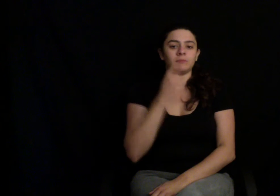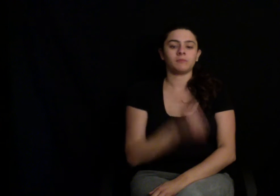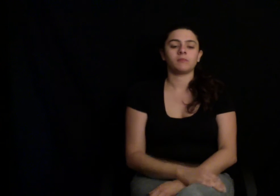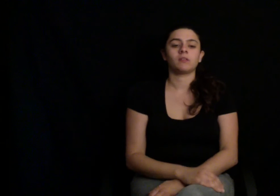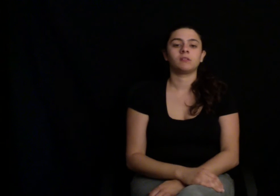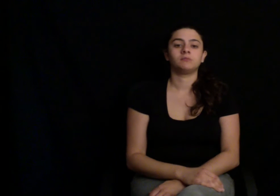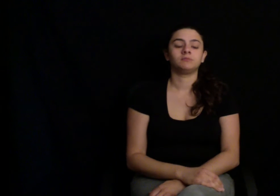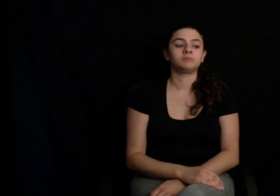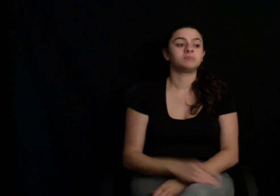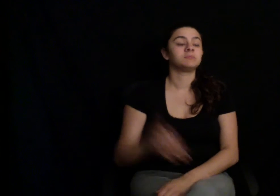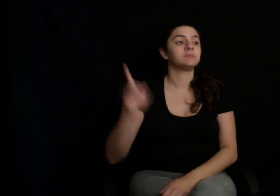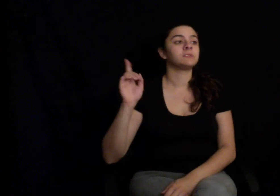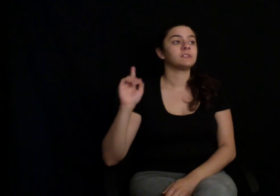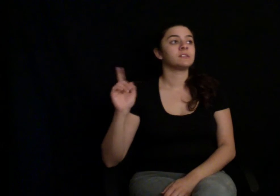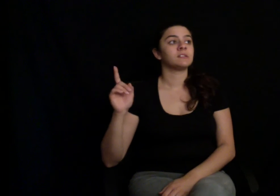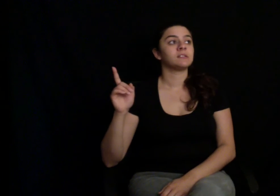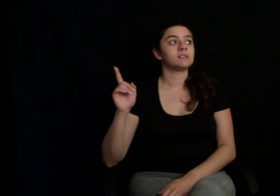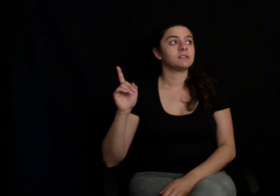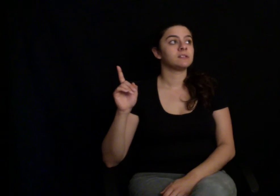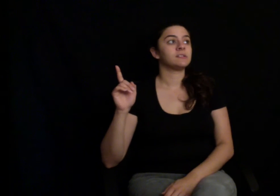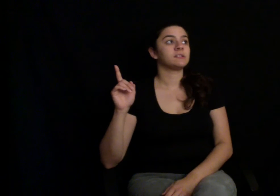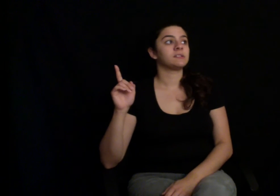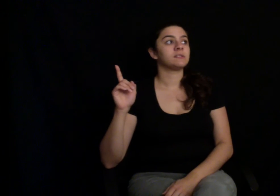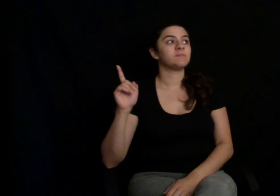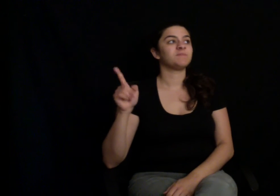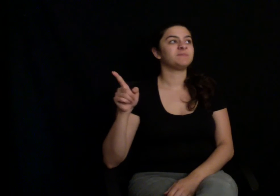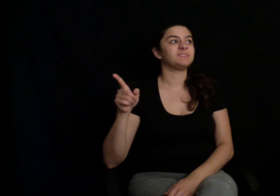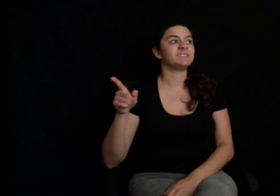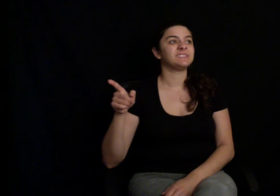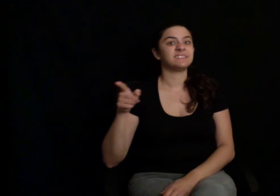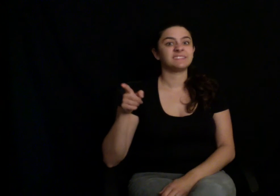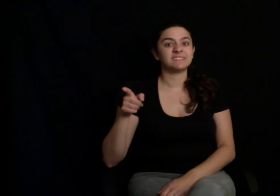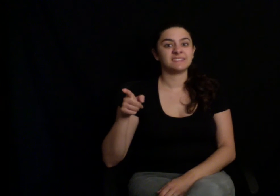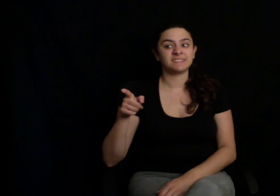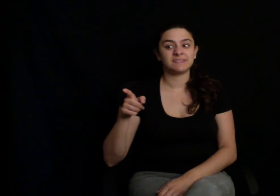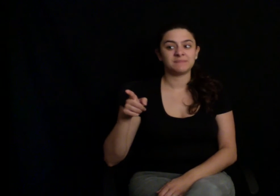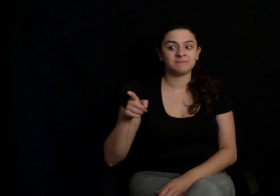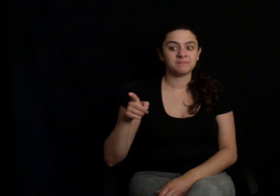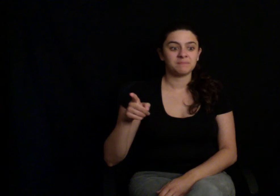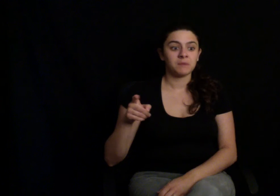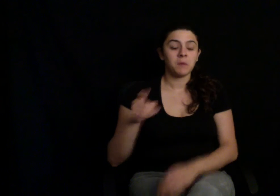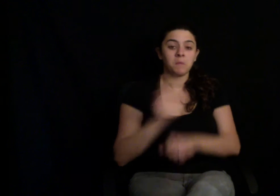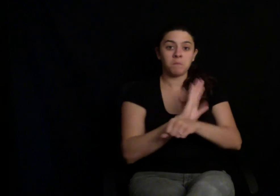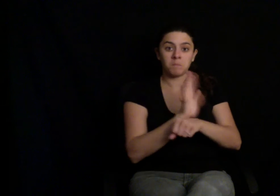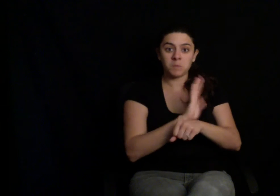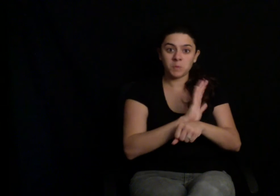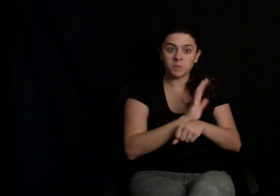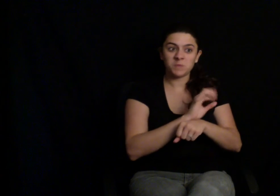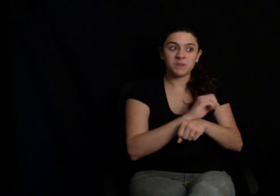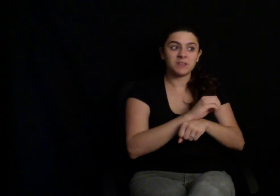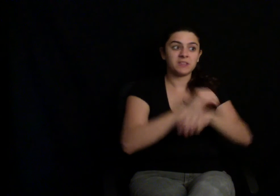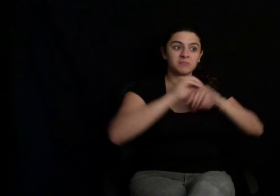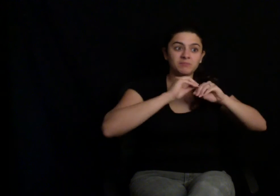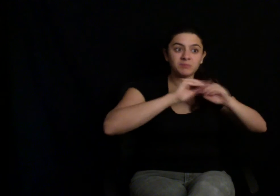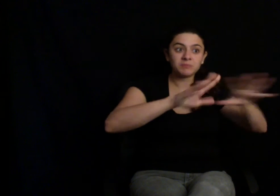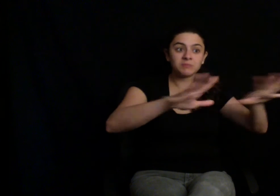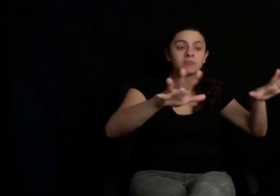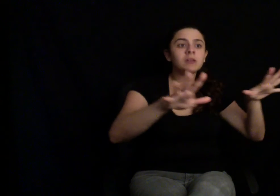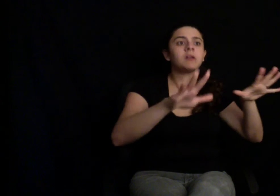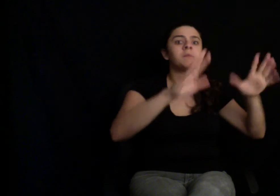So they actually invited me to the movie premiere for Jack Reacher, and I walked the red carpet. And originally, my idea